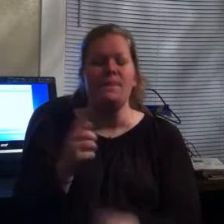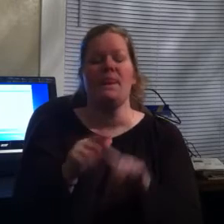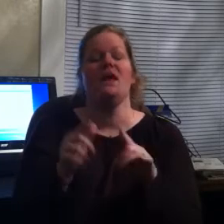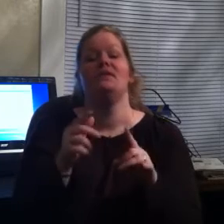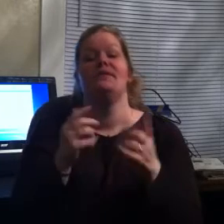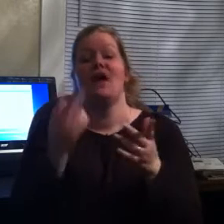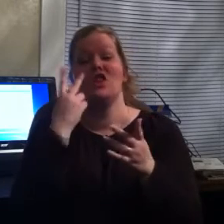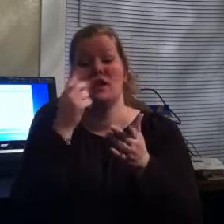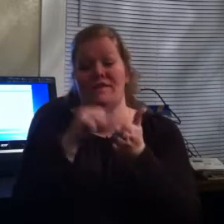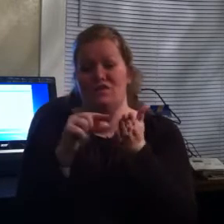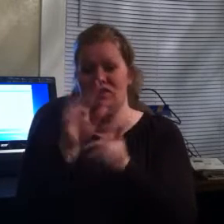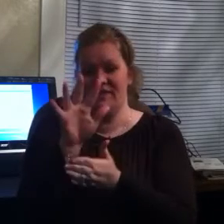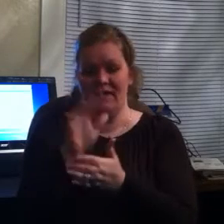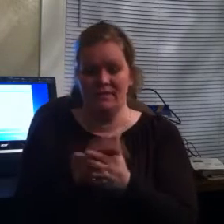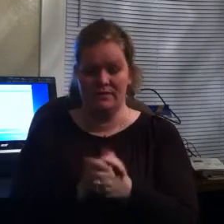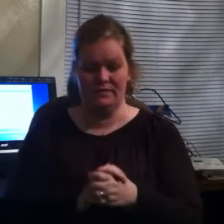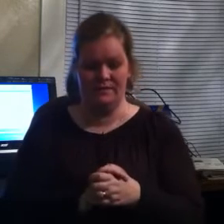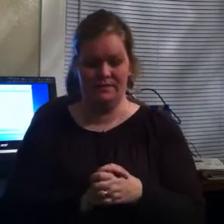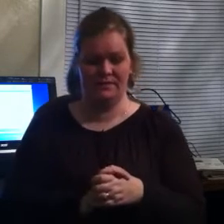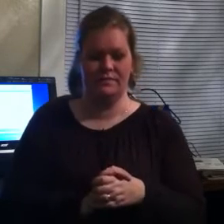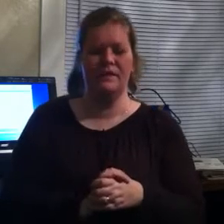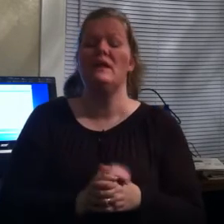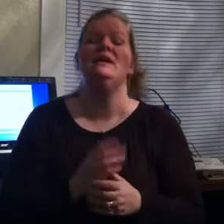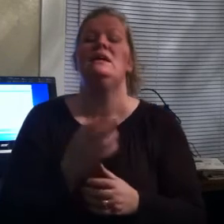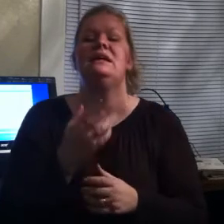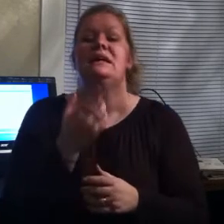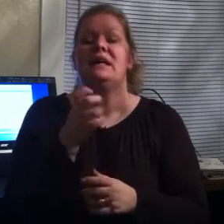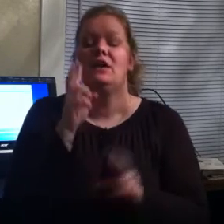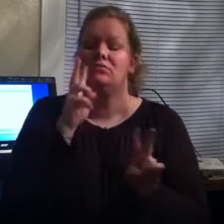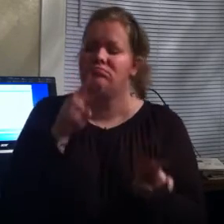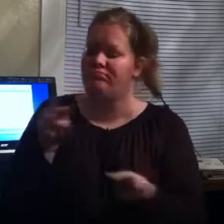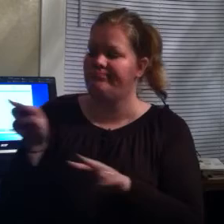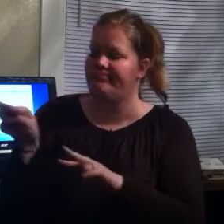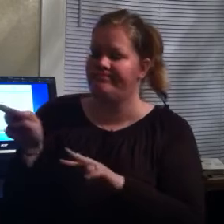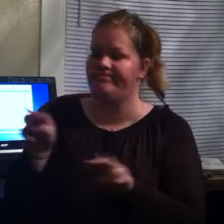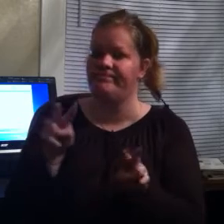Look at verse 5. And he looked around at them with such love,